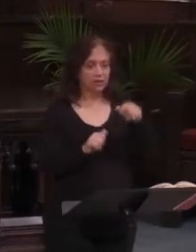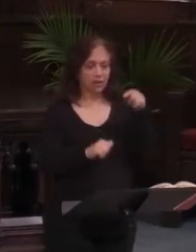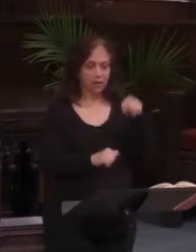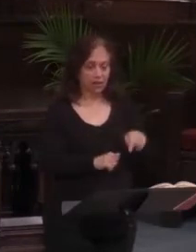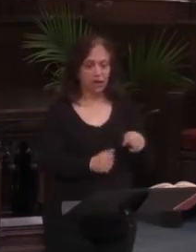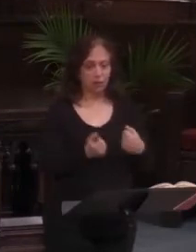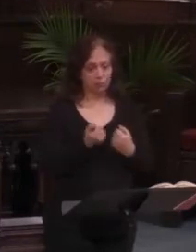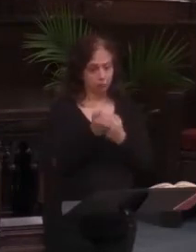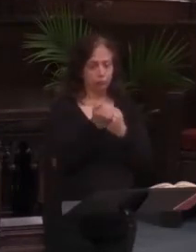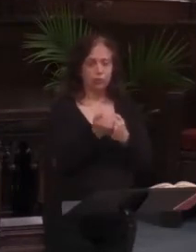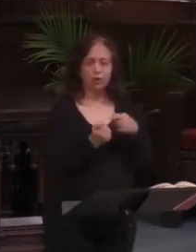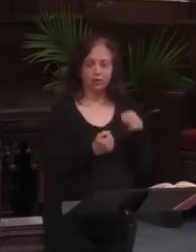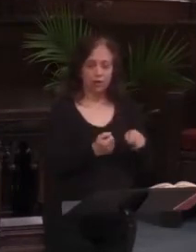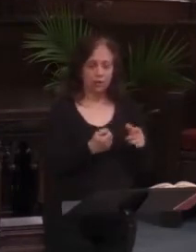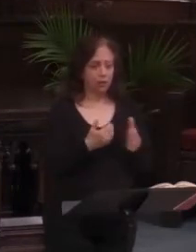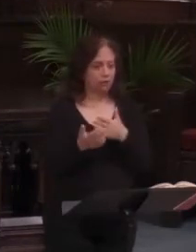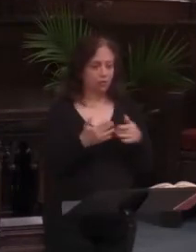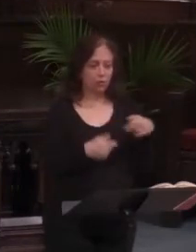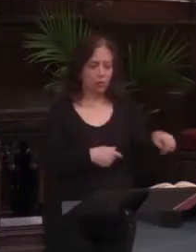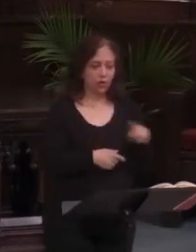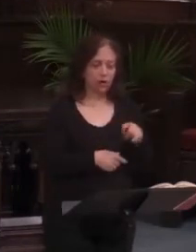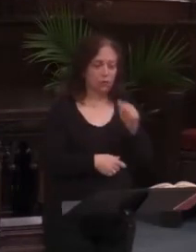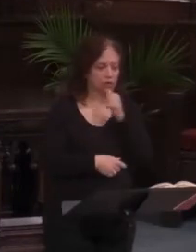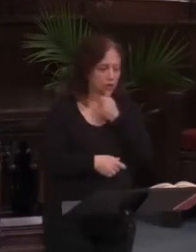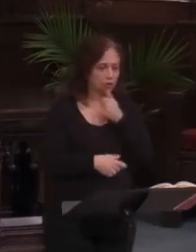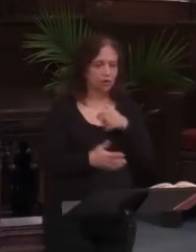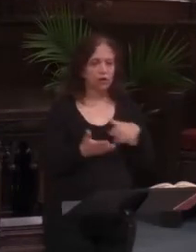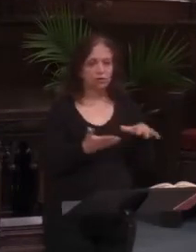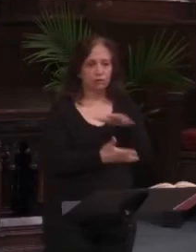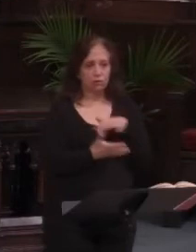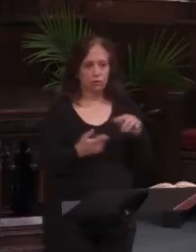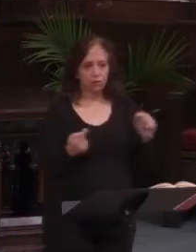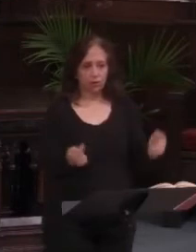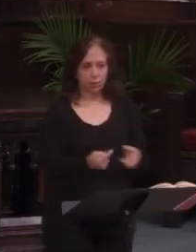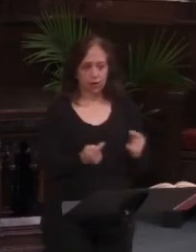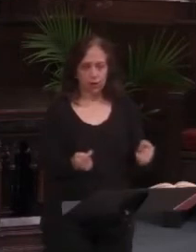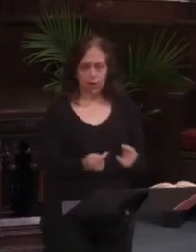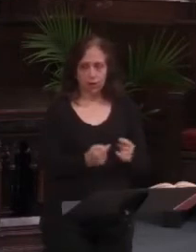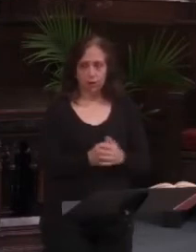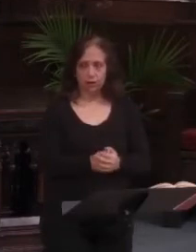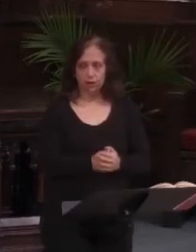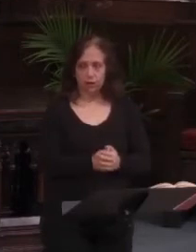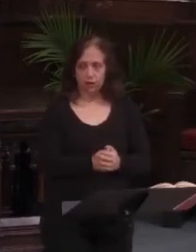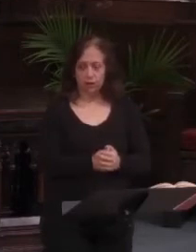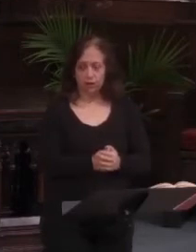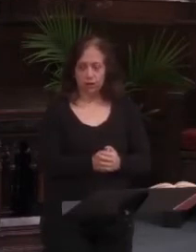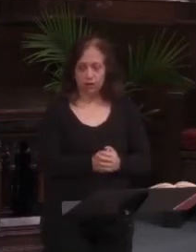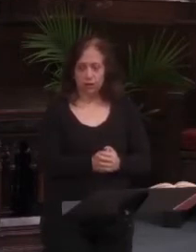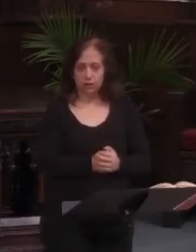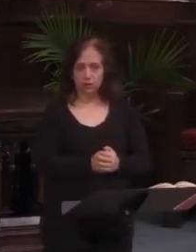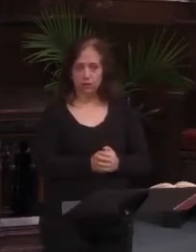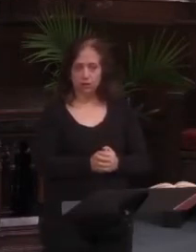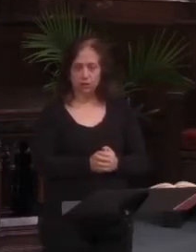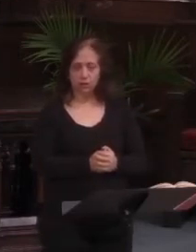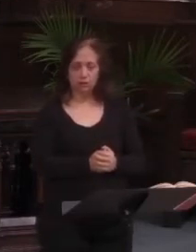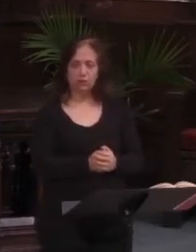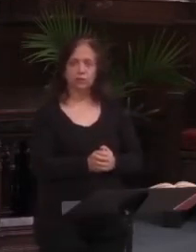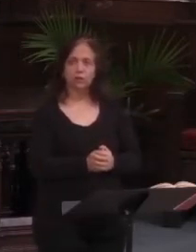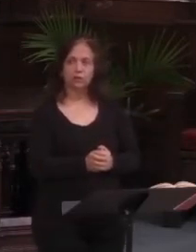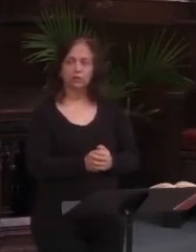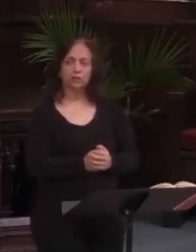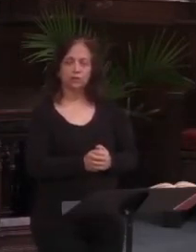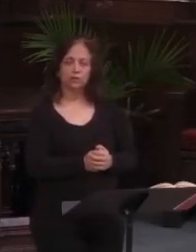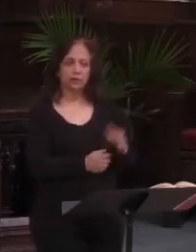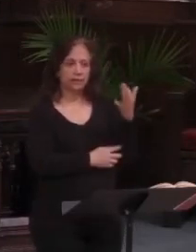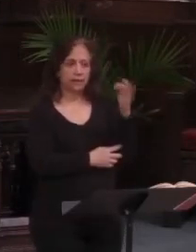alive, even in their suffering, confusion, and pain. In his Bible commentary,